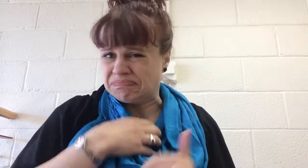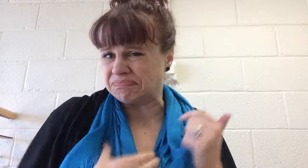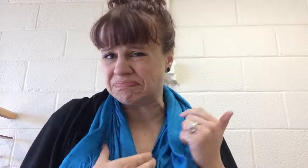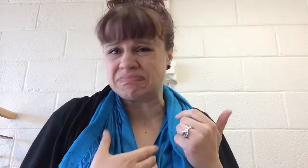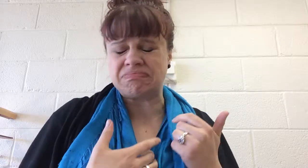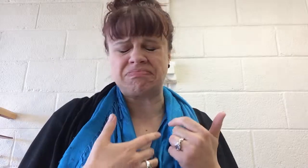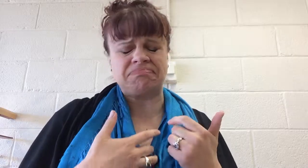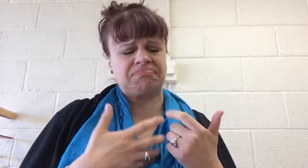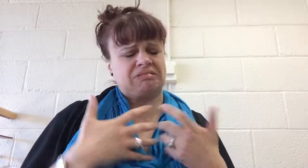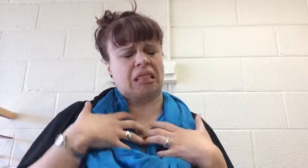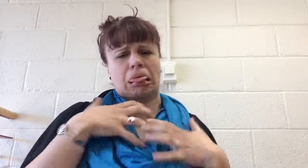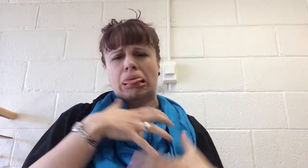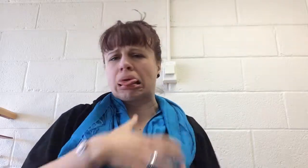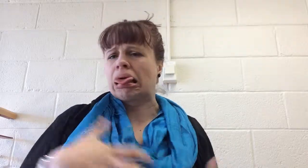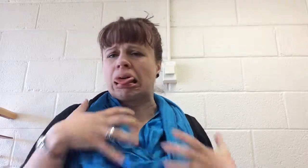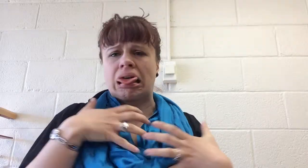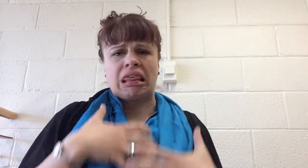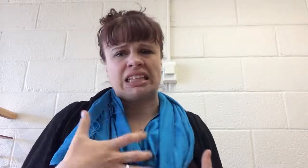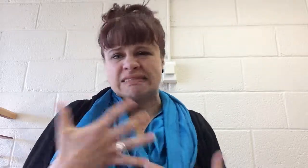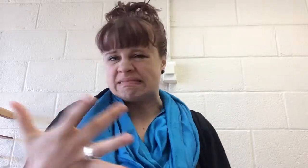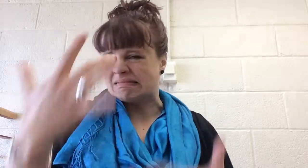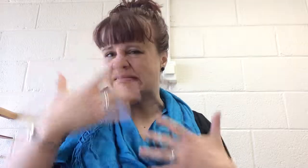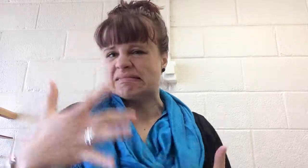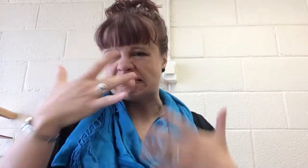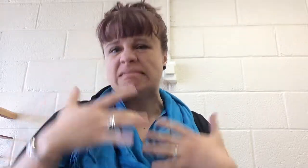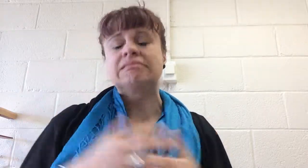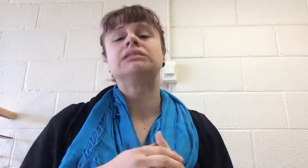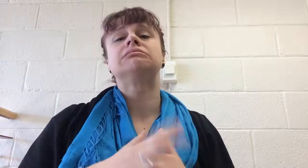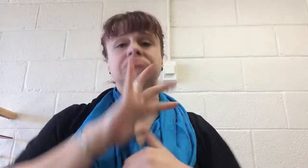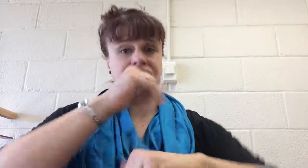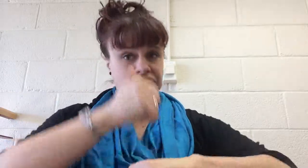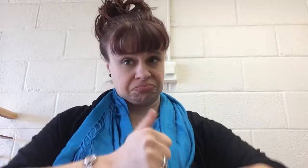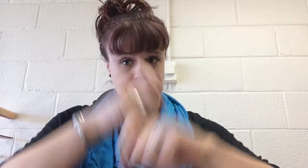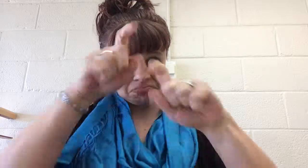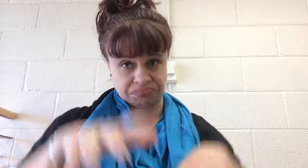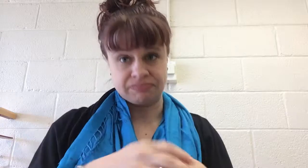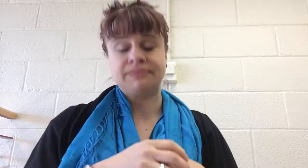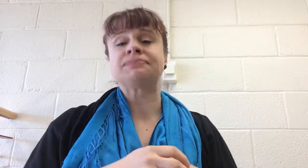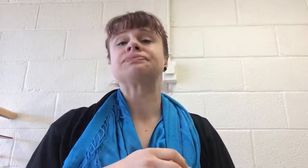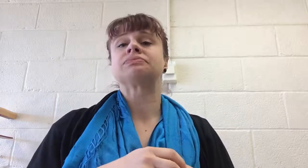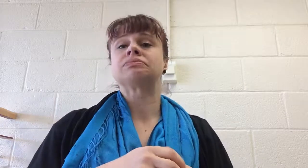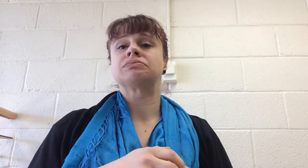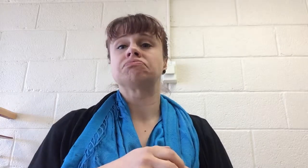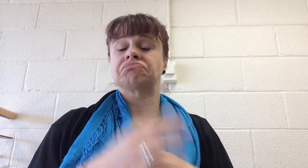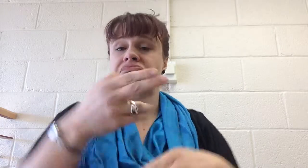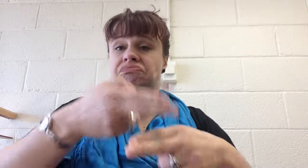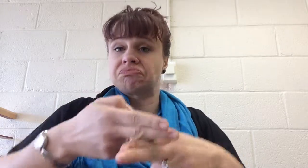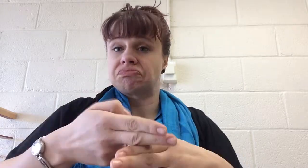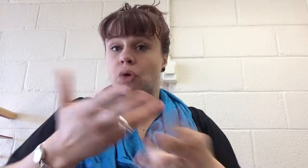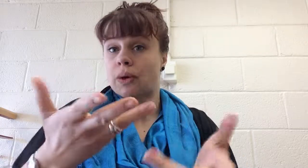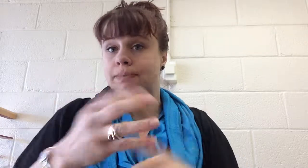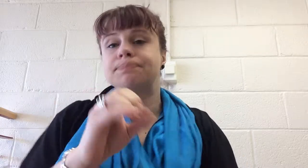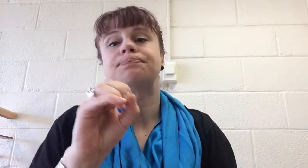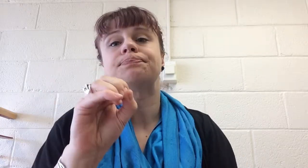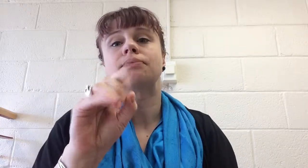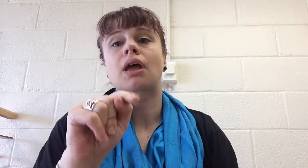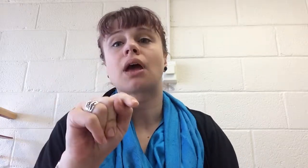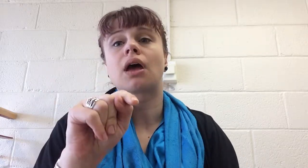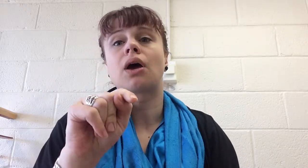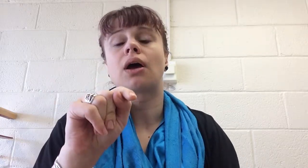ERCP. It's an outpatient procedure. So I went into the hospital, changed into my gown, and waited to be called into the